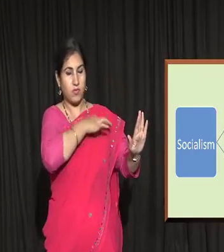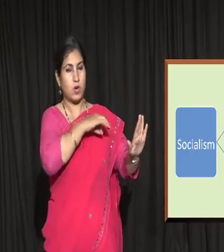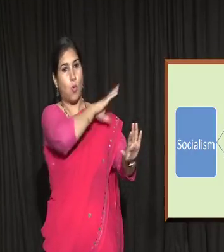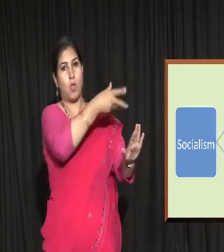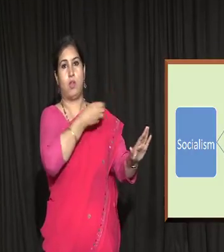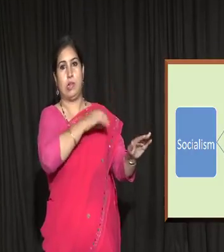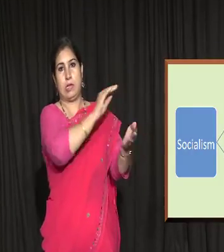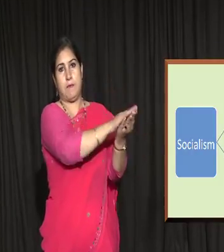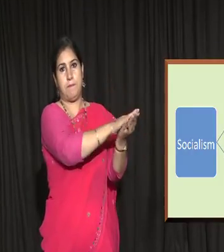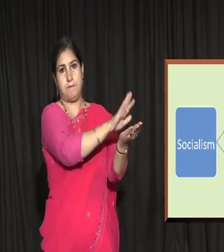in the business.